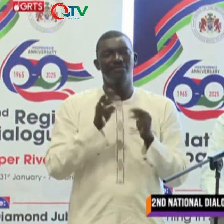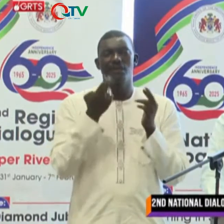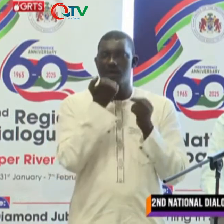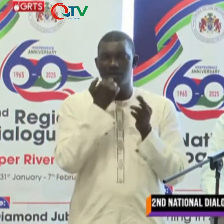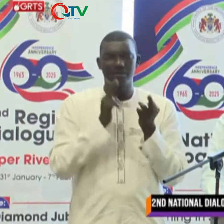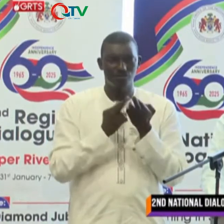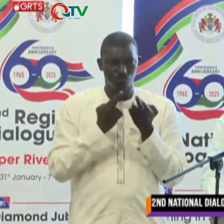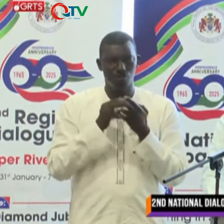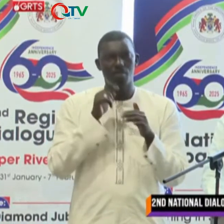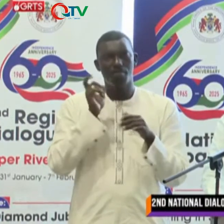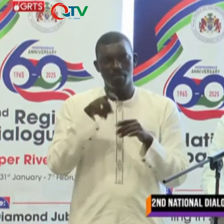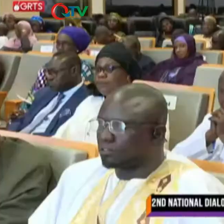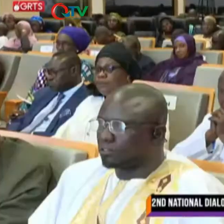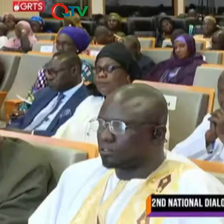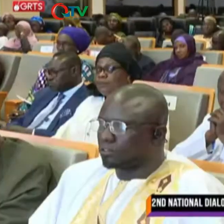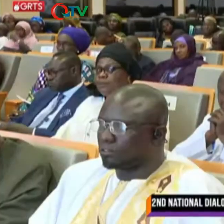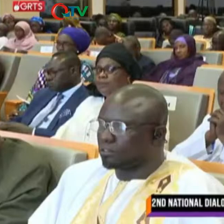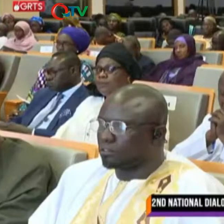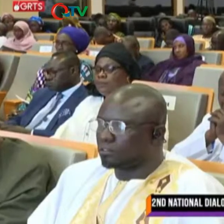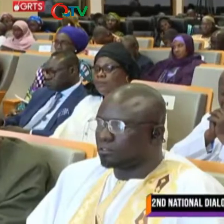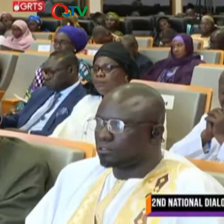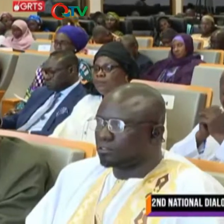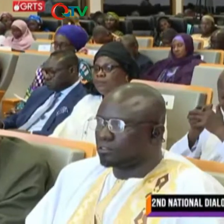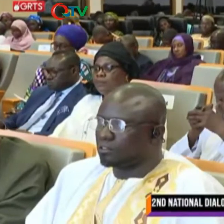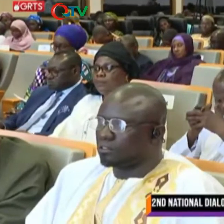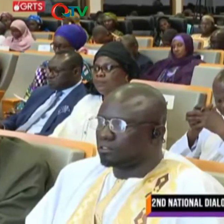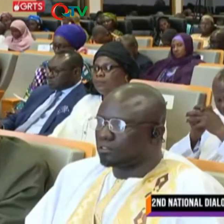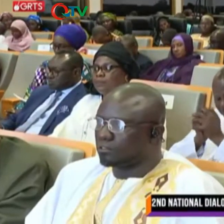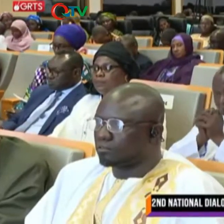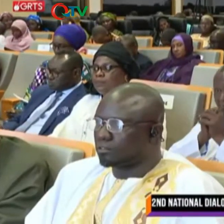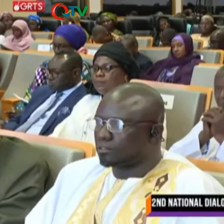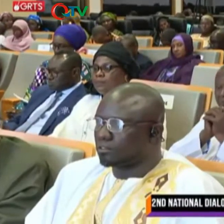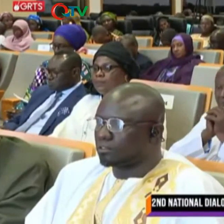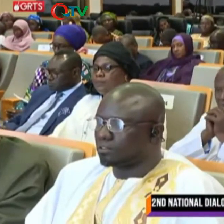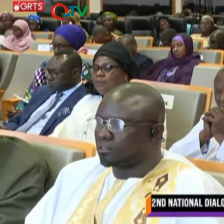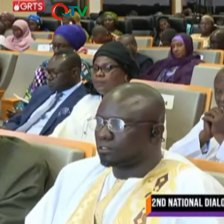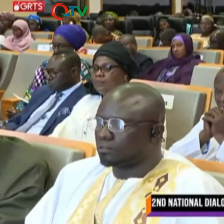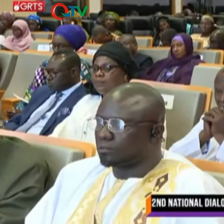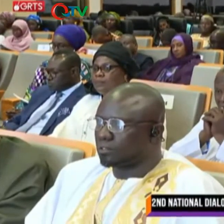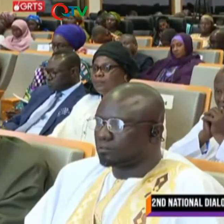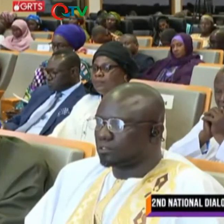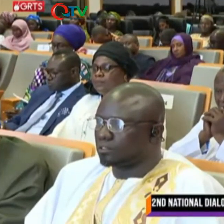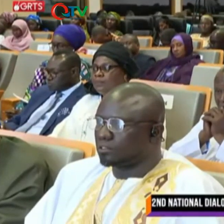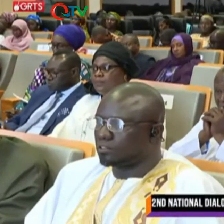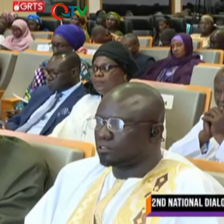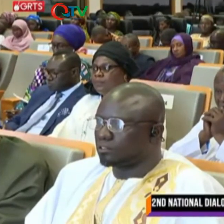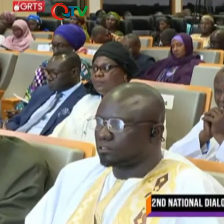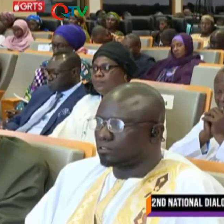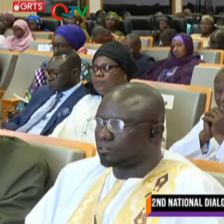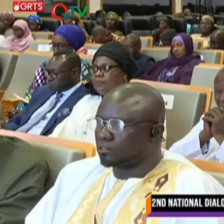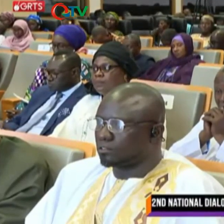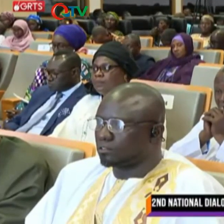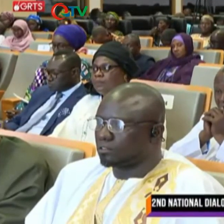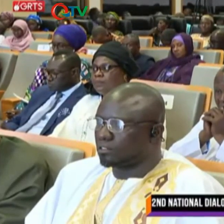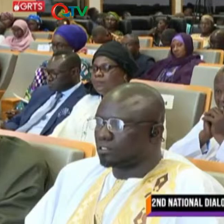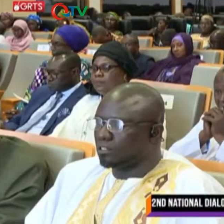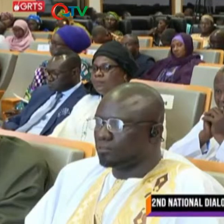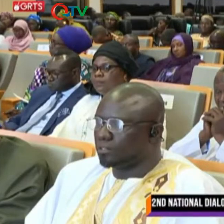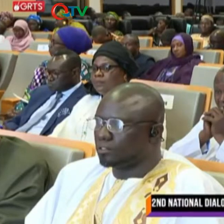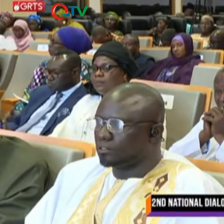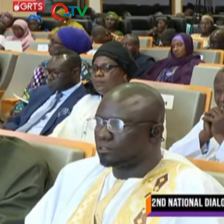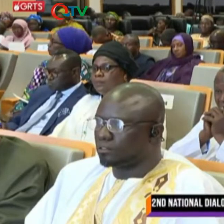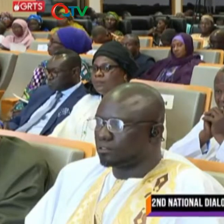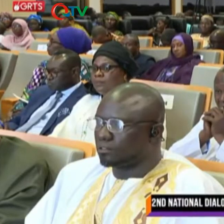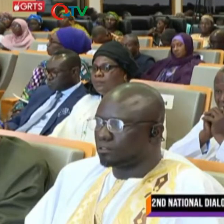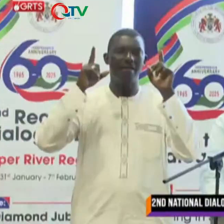hinge on constructive work, building and developing structures, and securing and sustaining life